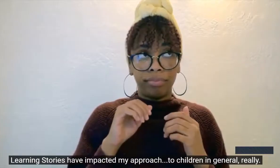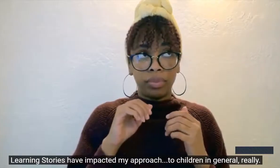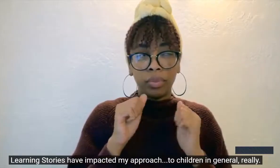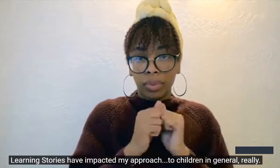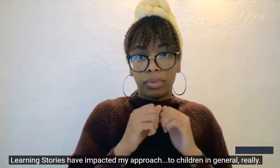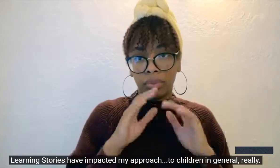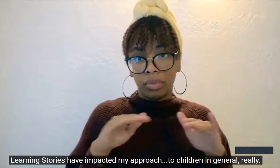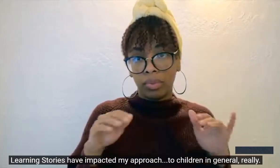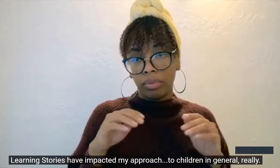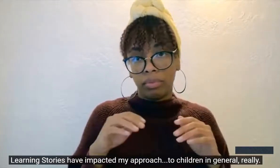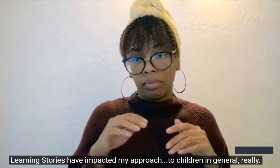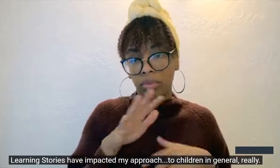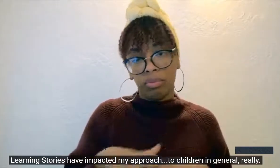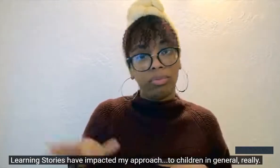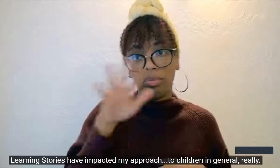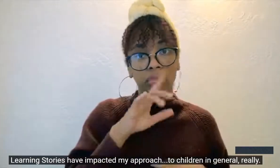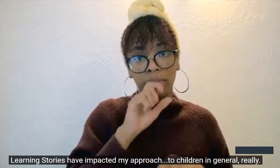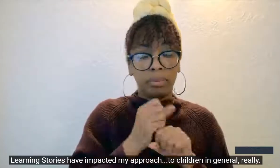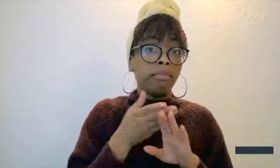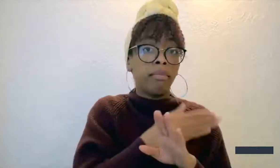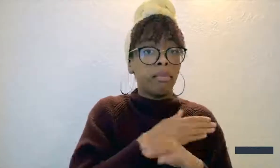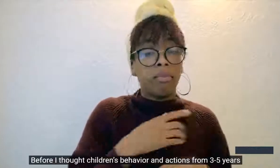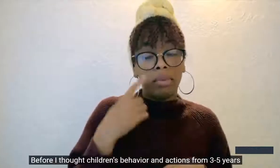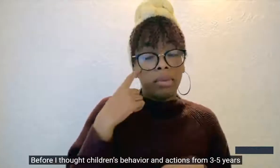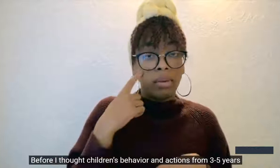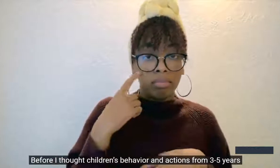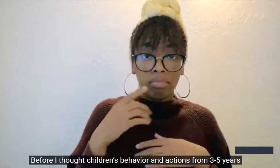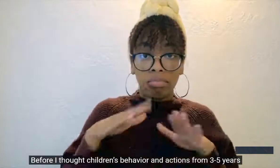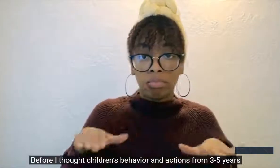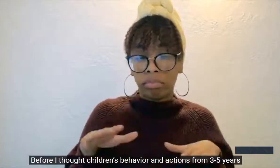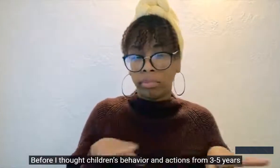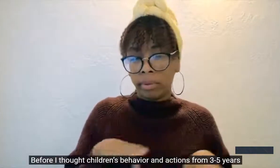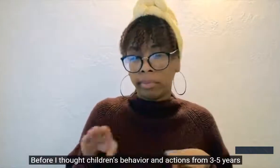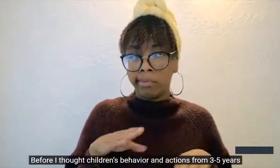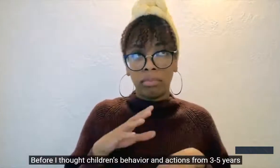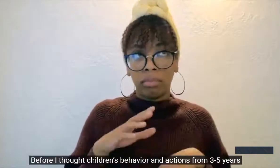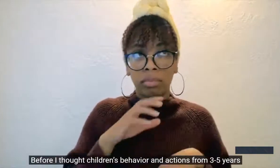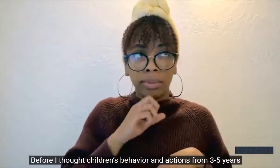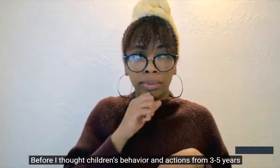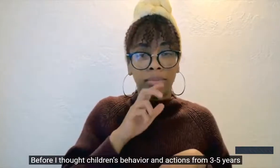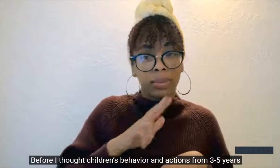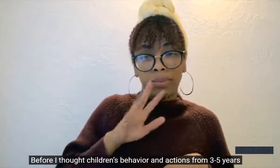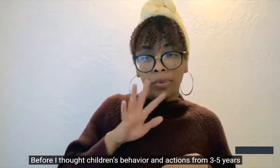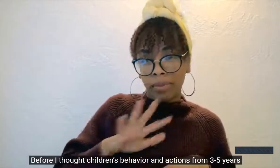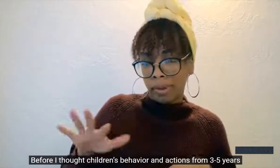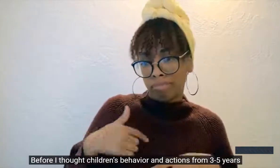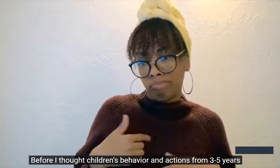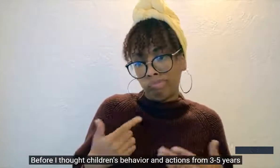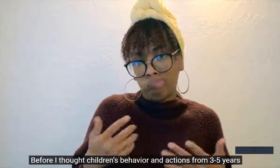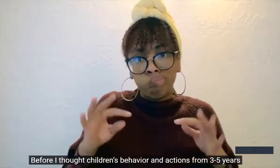approach, really just with children in general. Before, I thought children's behavior and actions from the